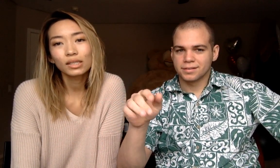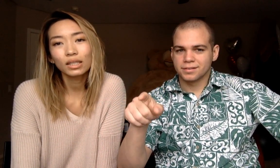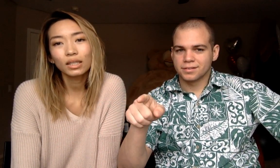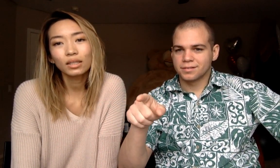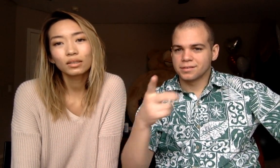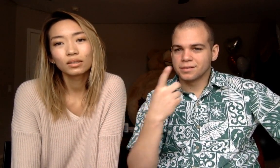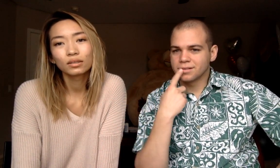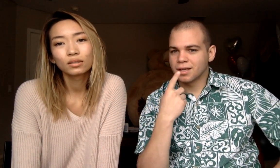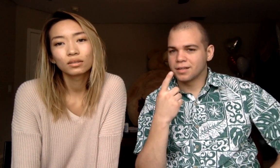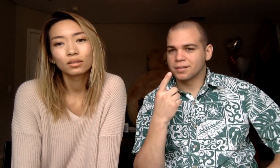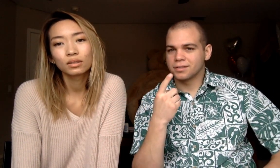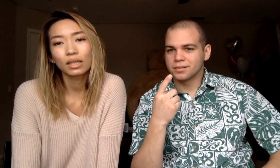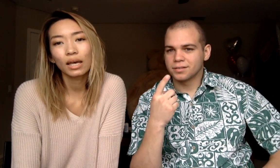Chelsea says,